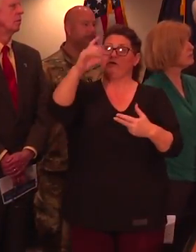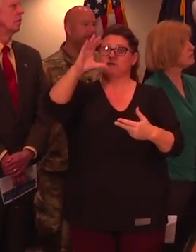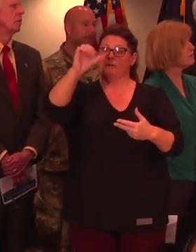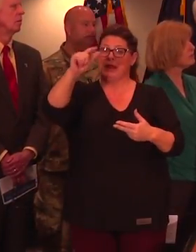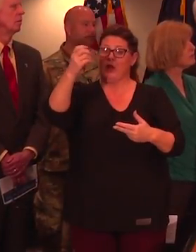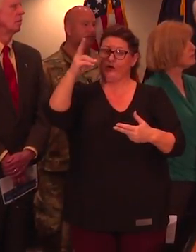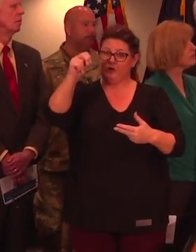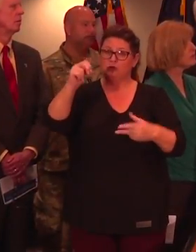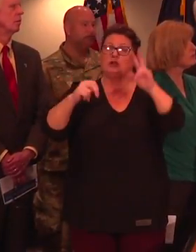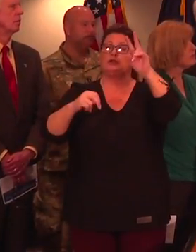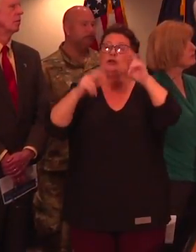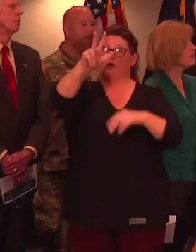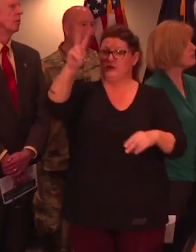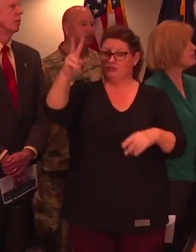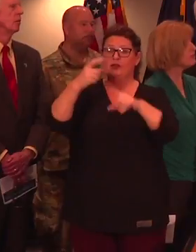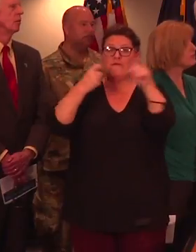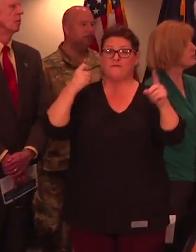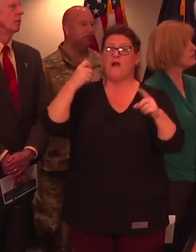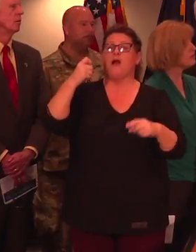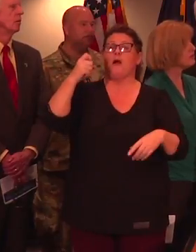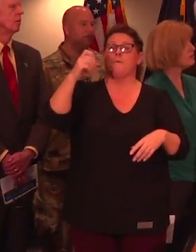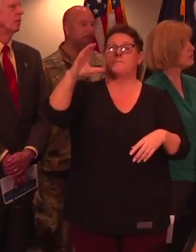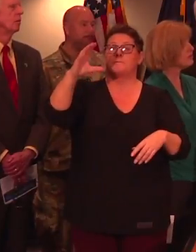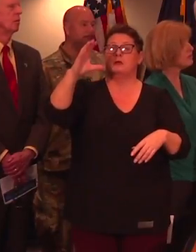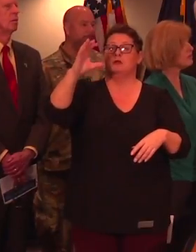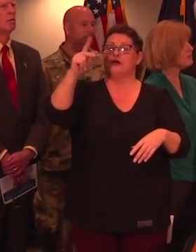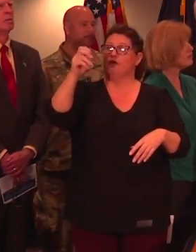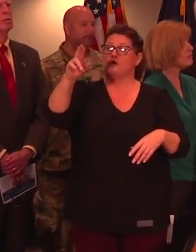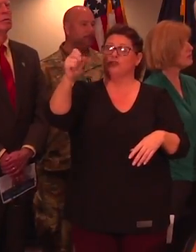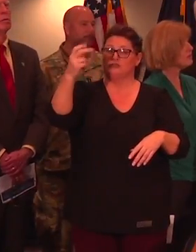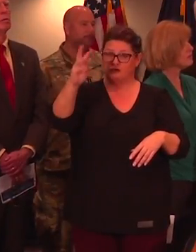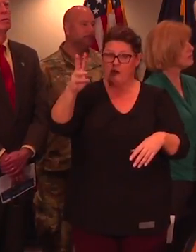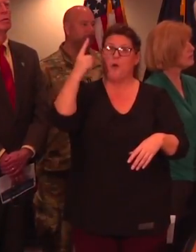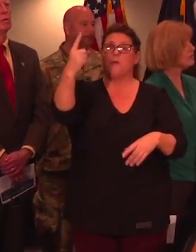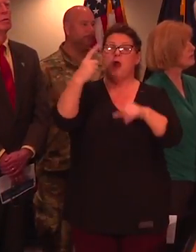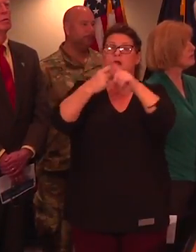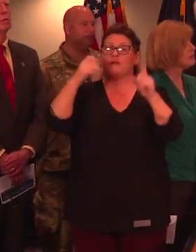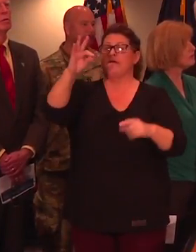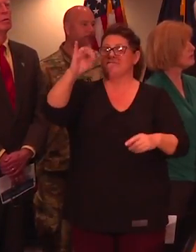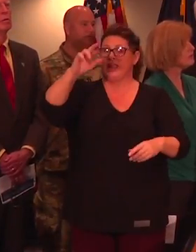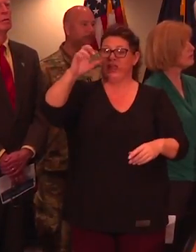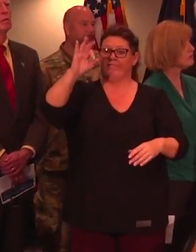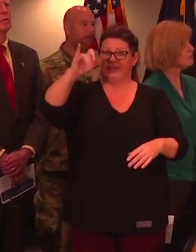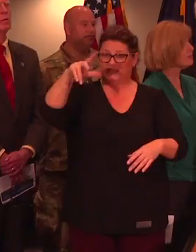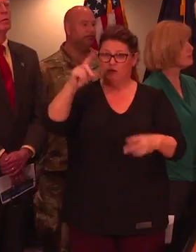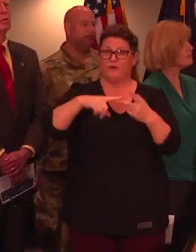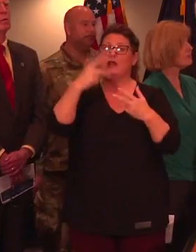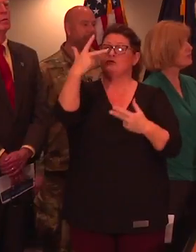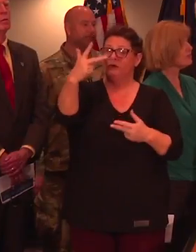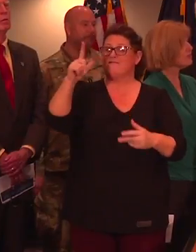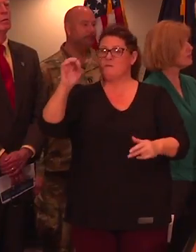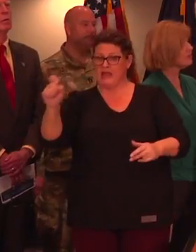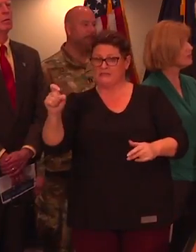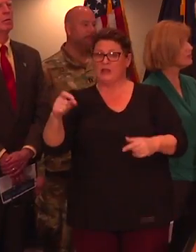from Kershaw, 2 from Lancaster, 1 from Fairfield, 3 from Lexington, 1 from Richland,